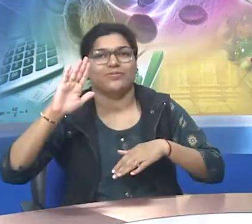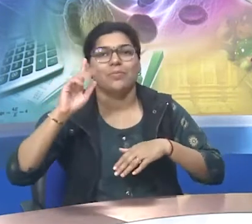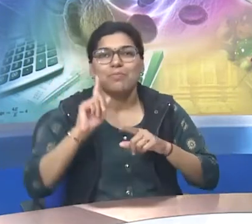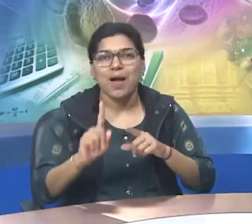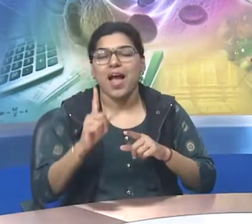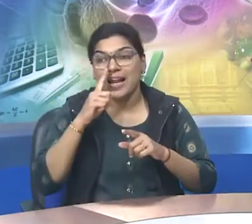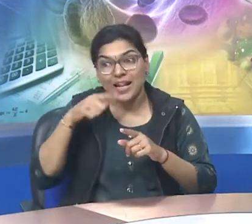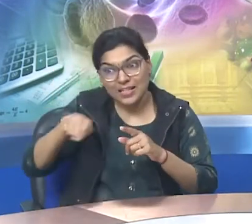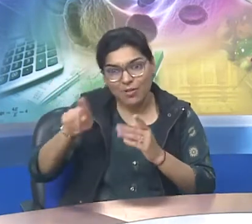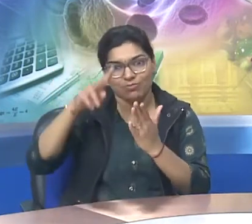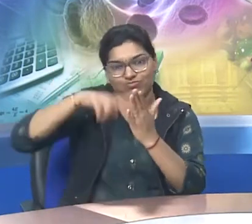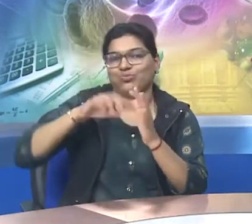her grandmother.